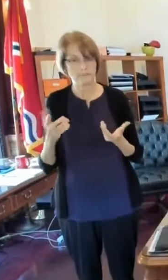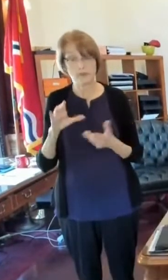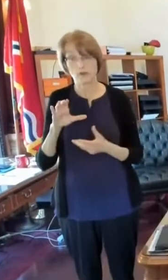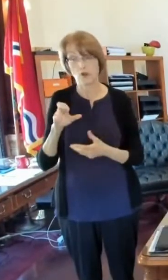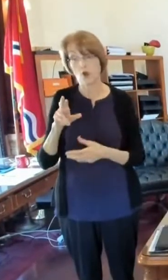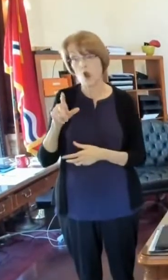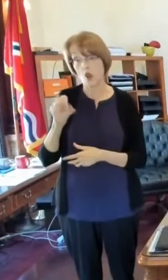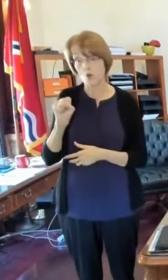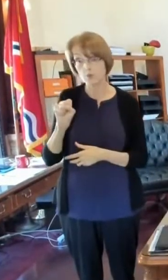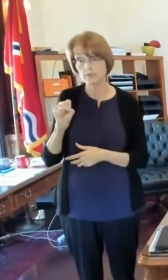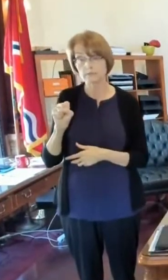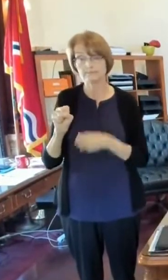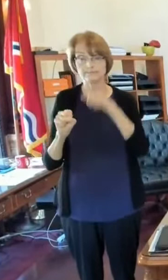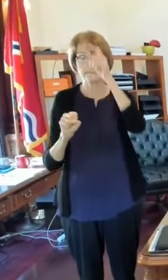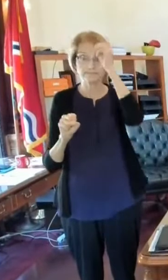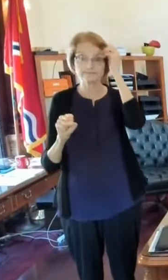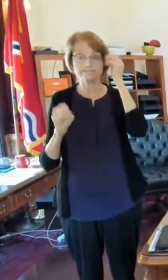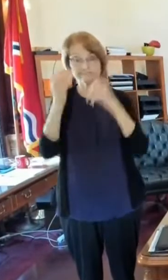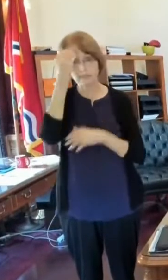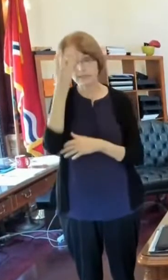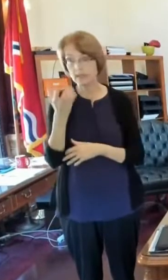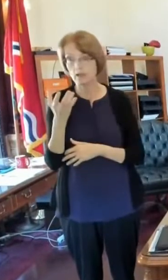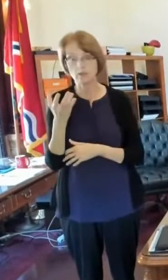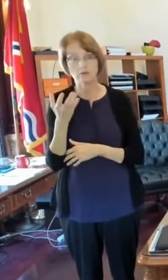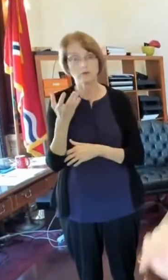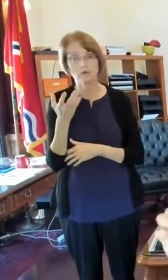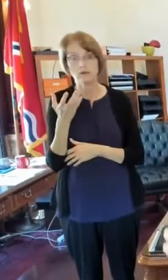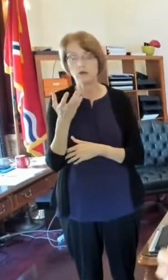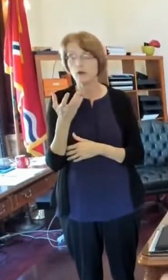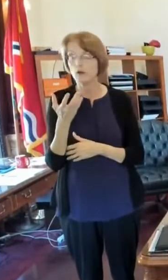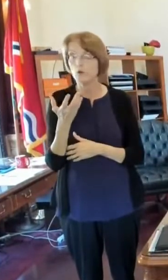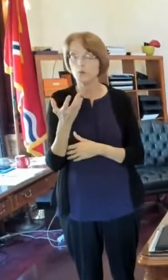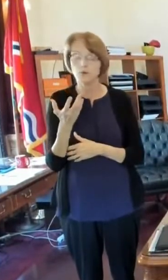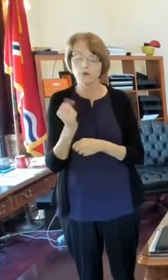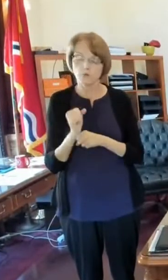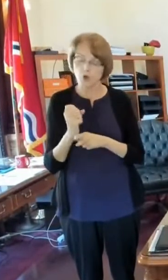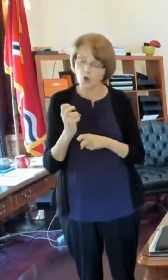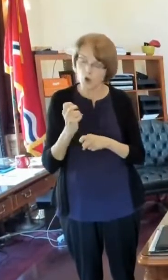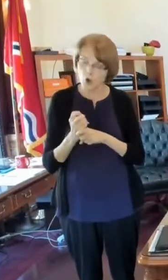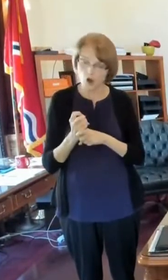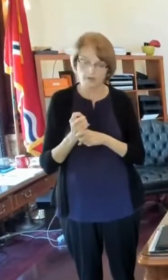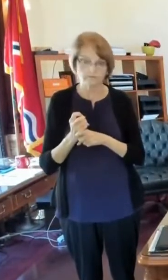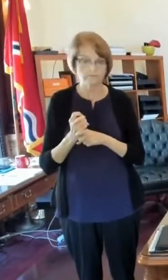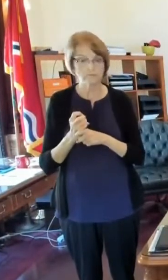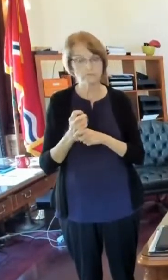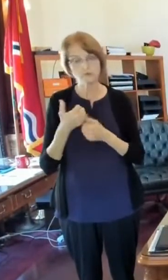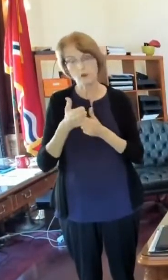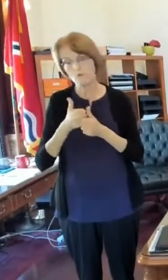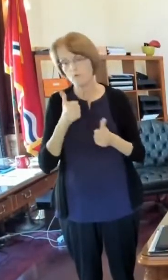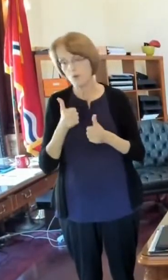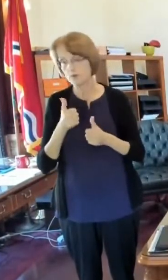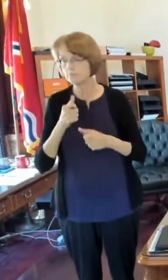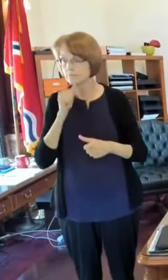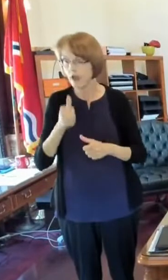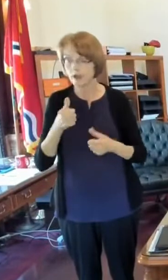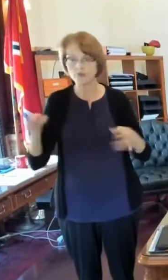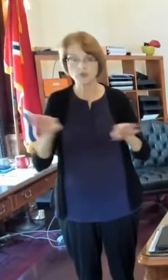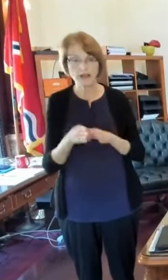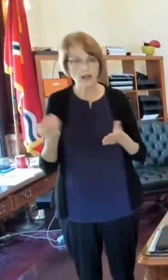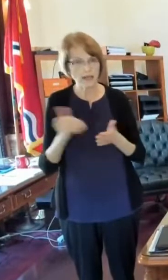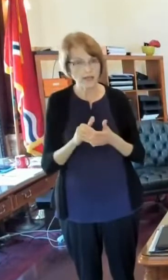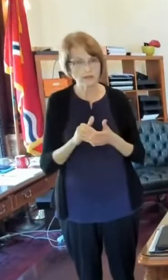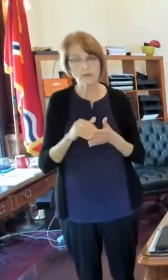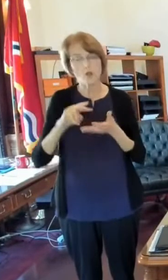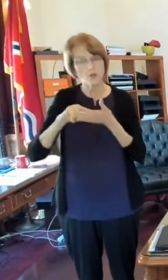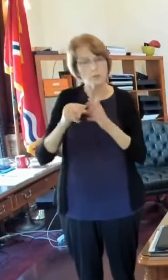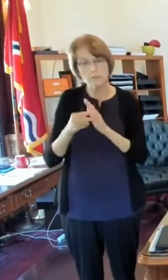Carlos, I'm going to tell you, we're going to do everything in our power not to shut down again. And I guess by shutting down, maybe you mean